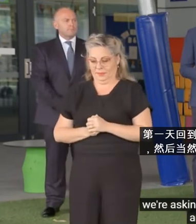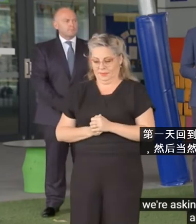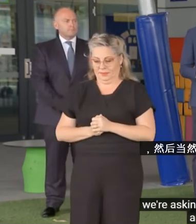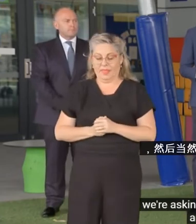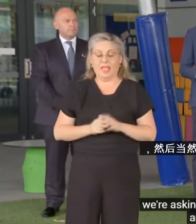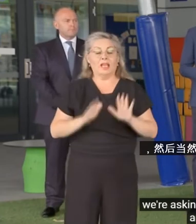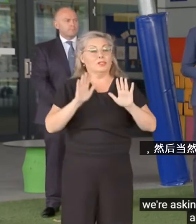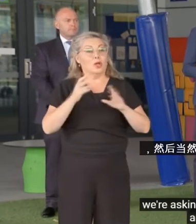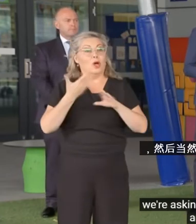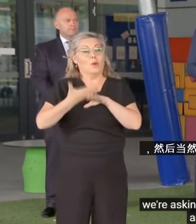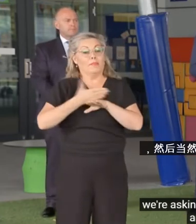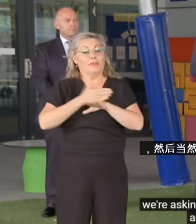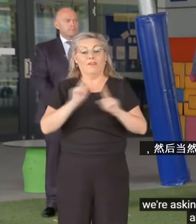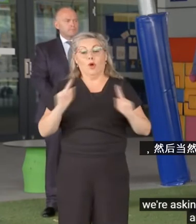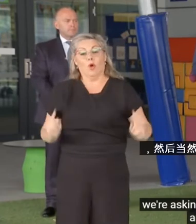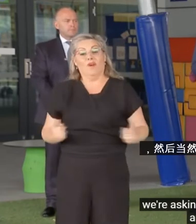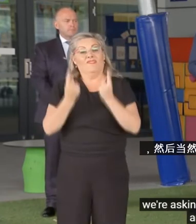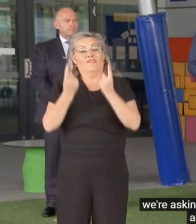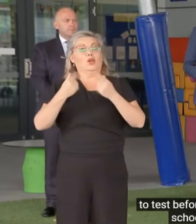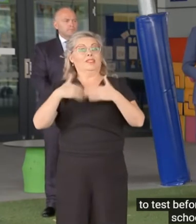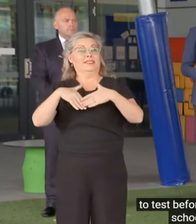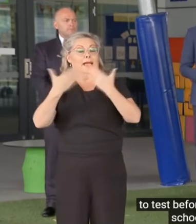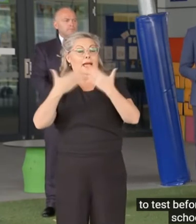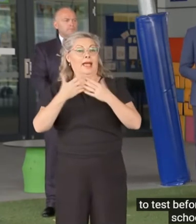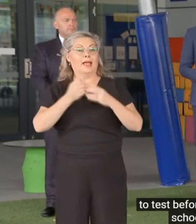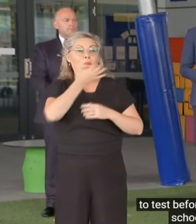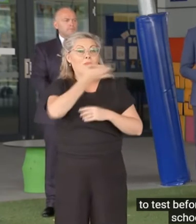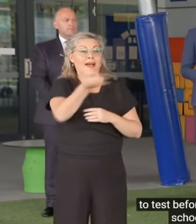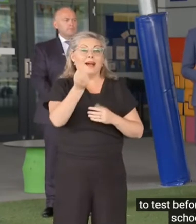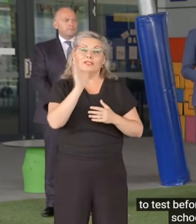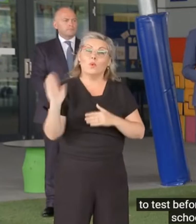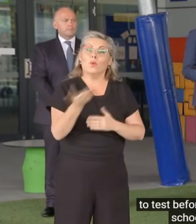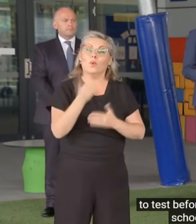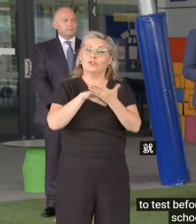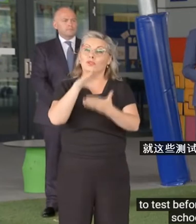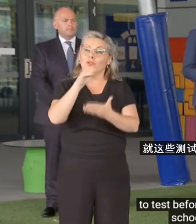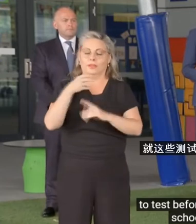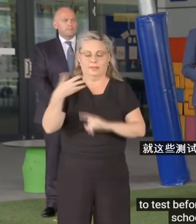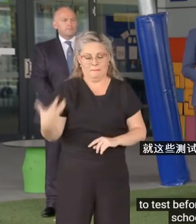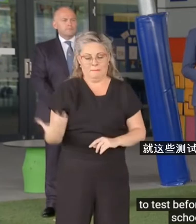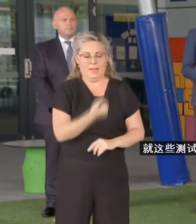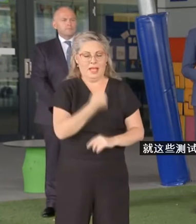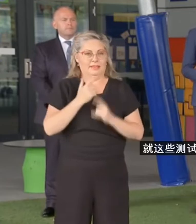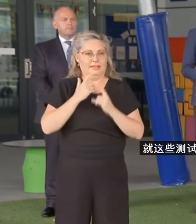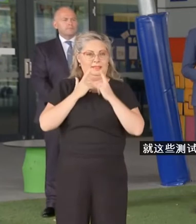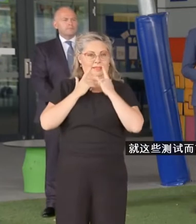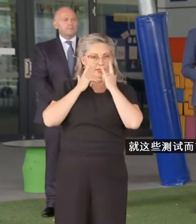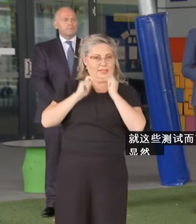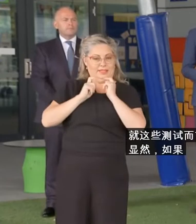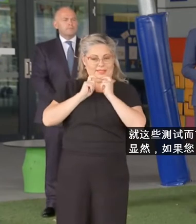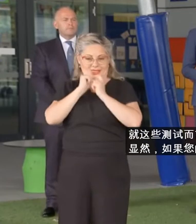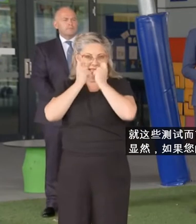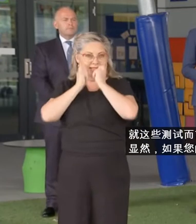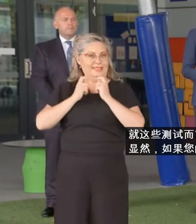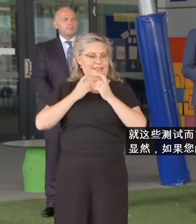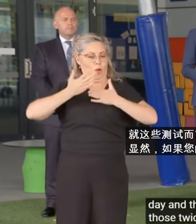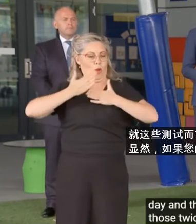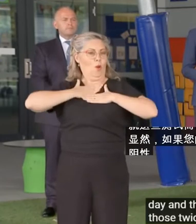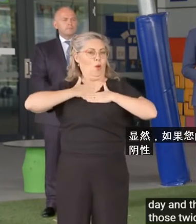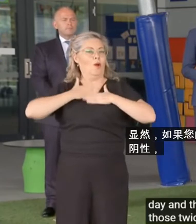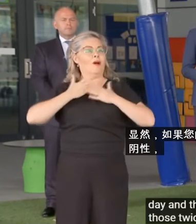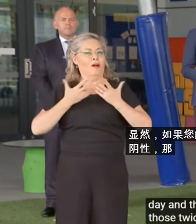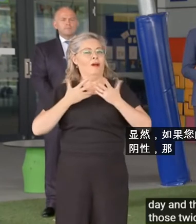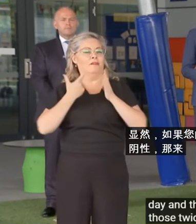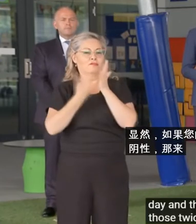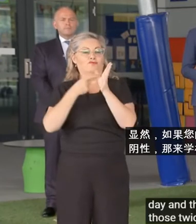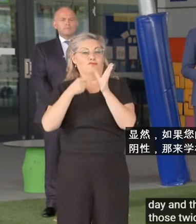do those twice weekly surveillance tests for the first 4 weeks of term. In terms of those tests, what happens is obviously if you're